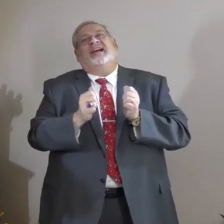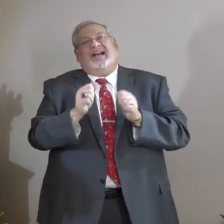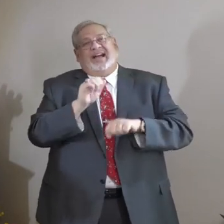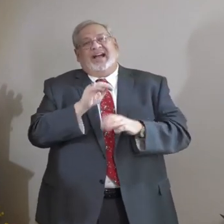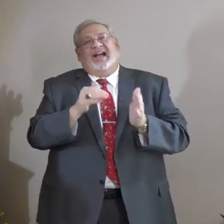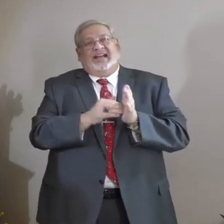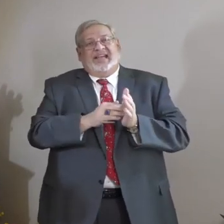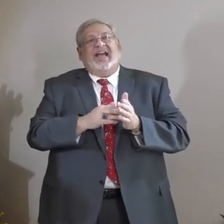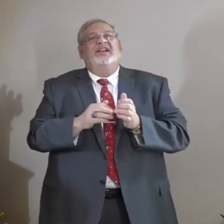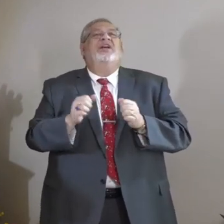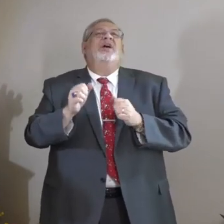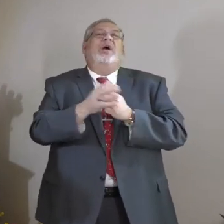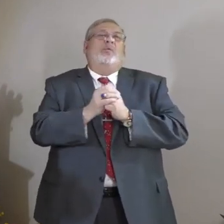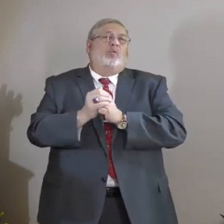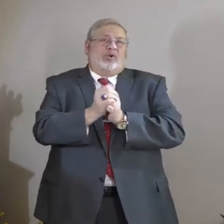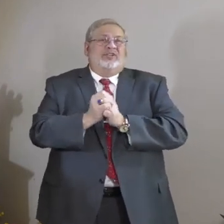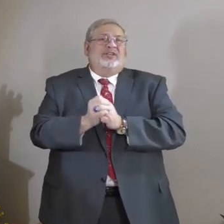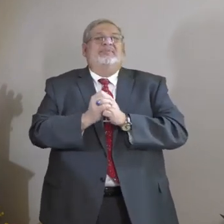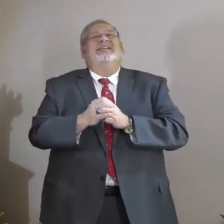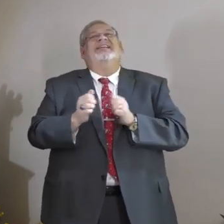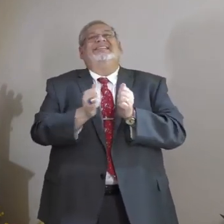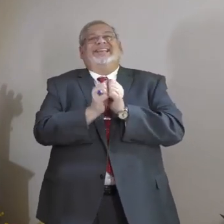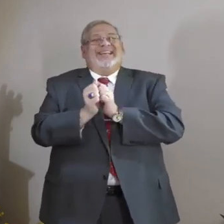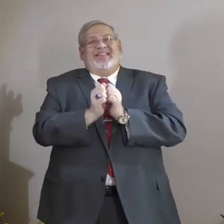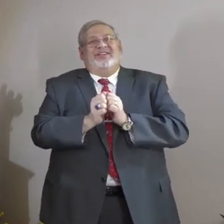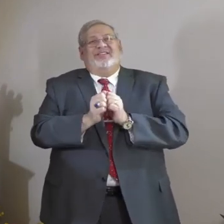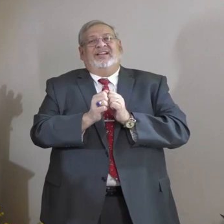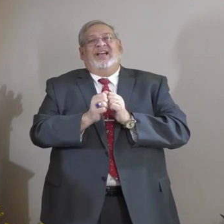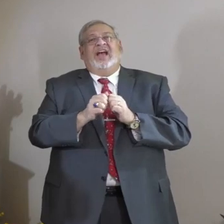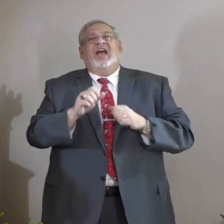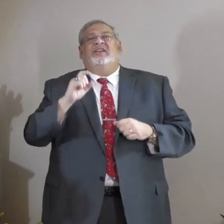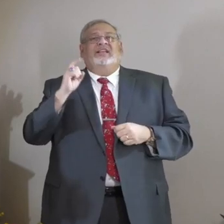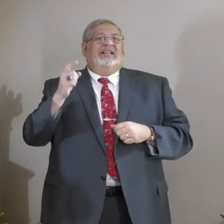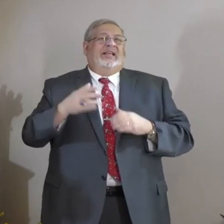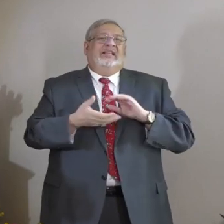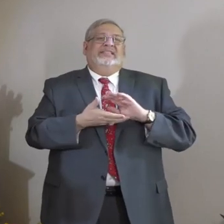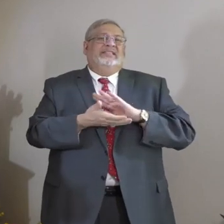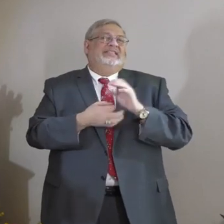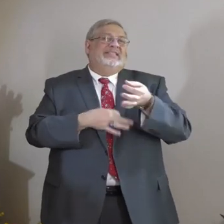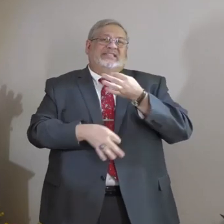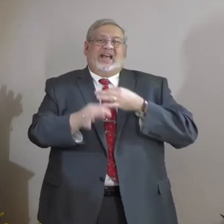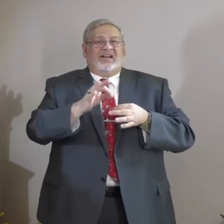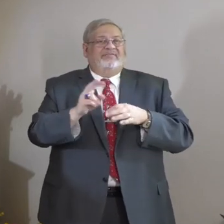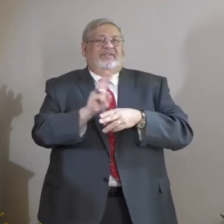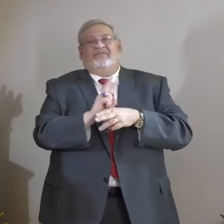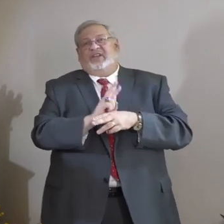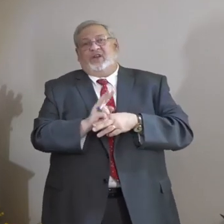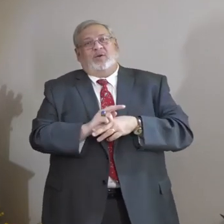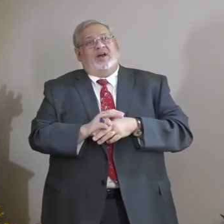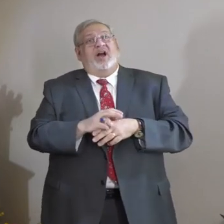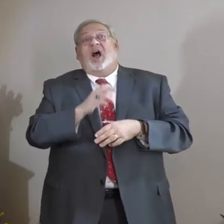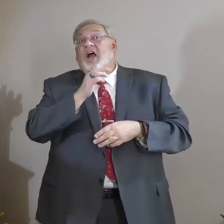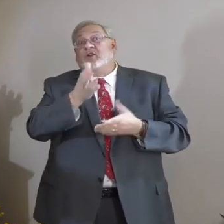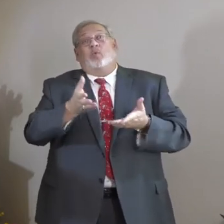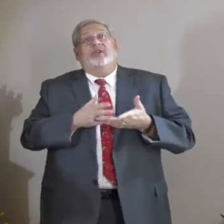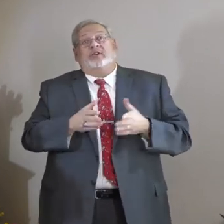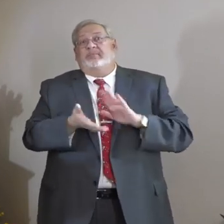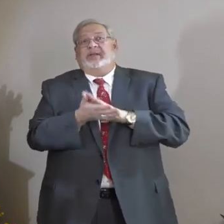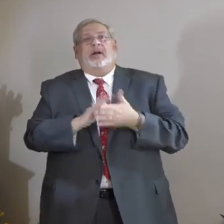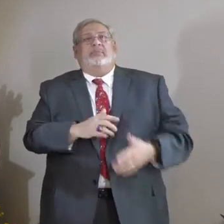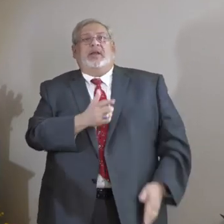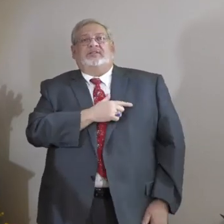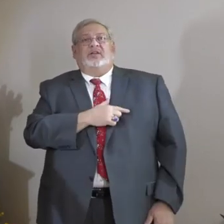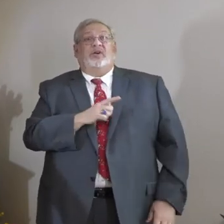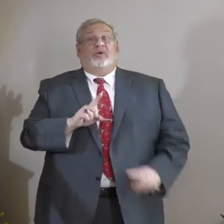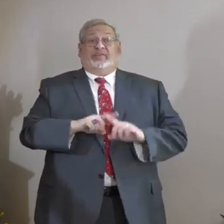we can worship corporately instead of just worshiping together over the video, okay? I don't want any of you to get lazy and think that